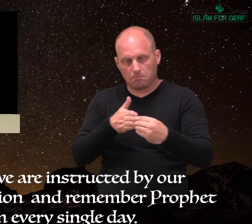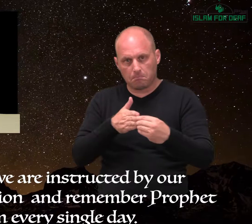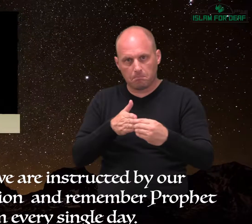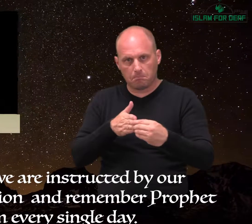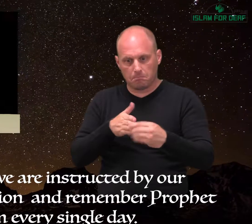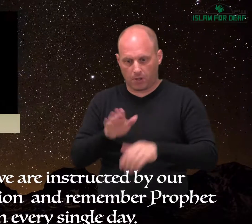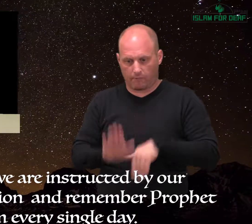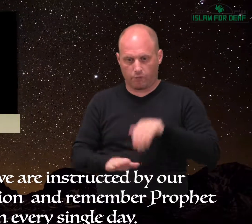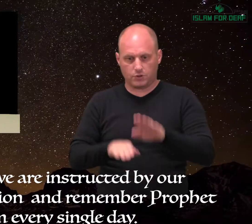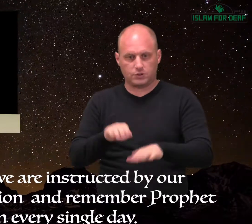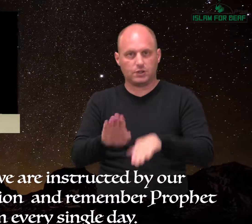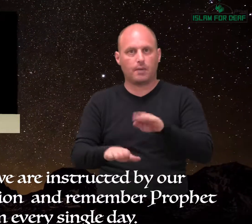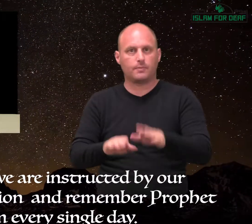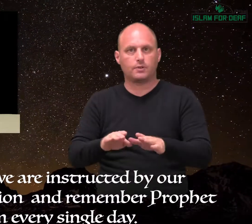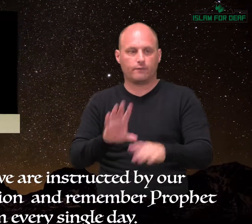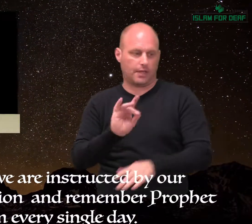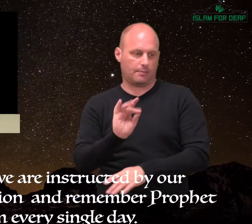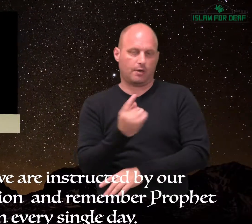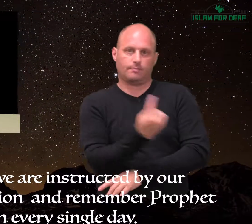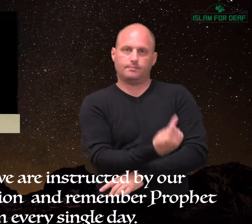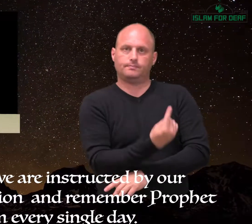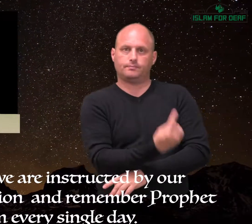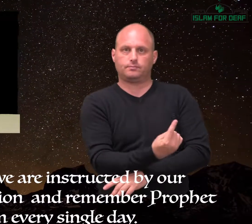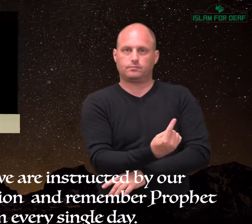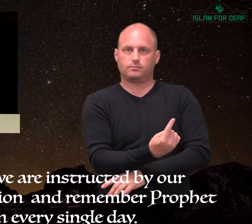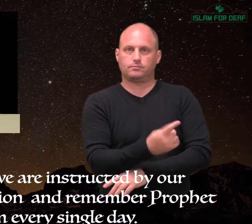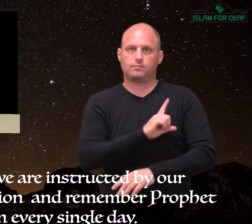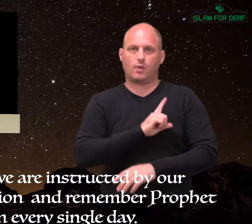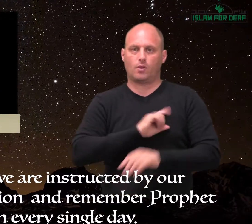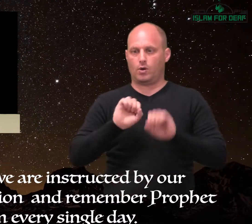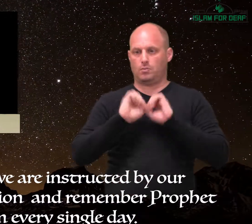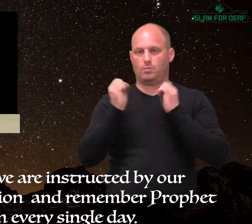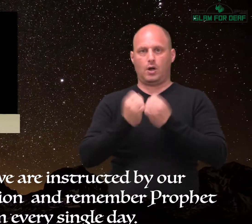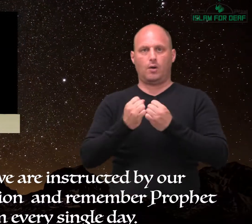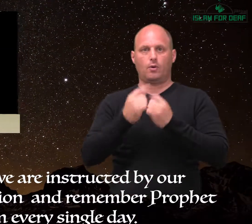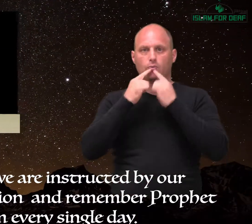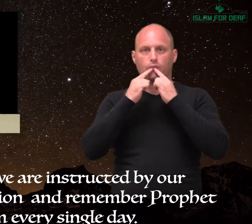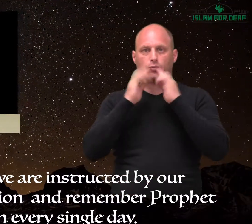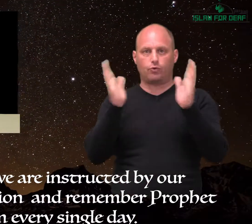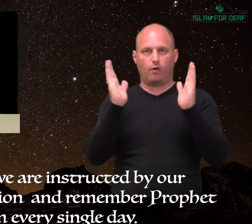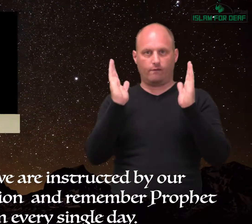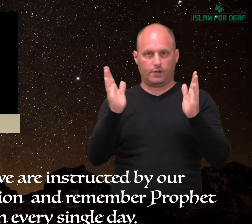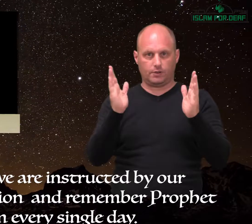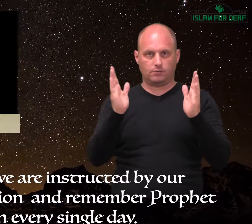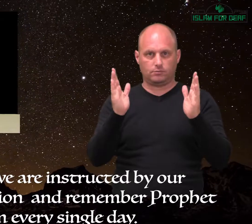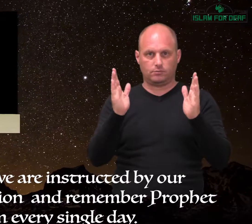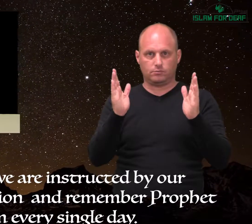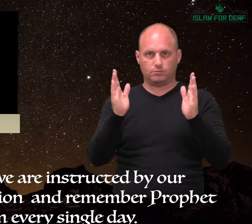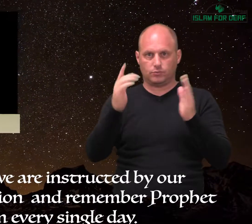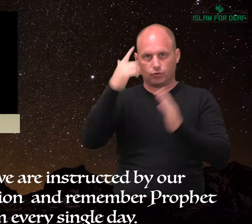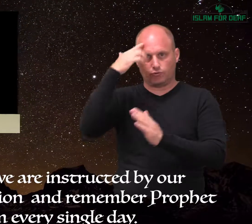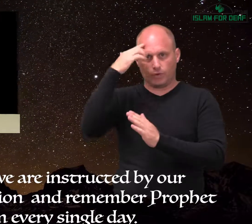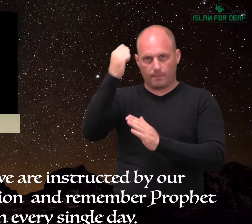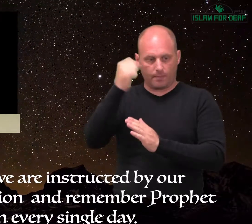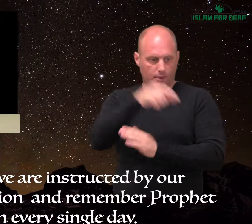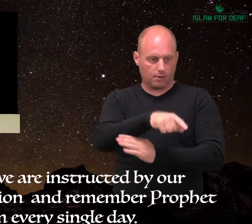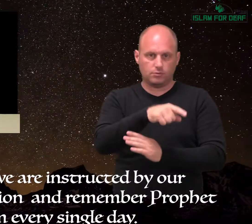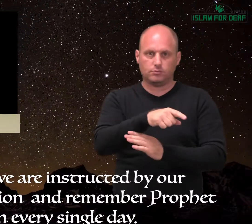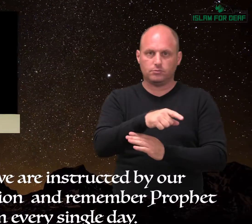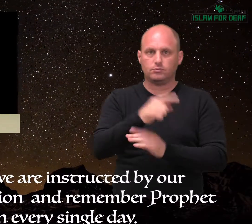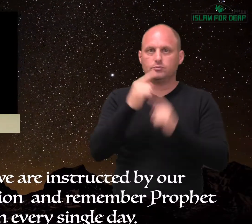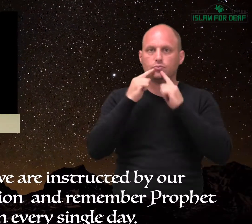we are instructed by our Prophet to mention and to remember Prophet Ibrahim